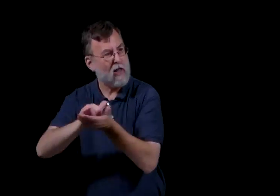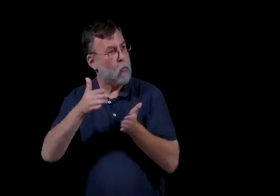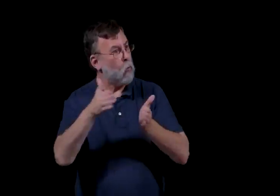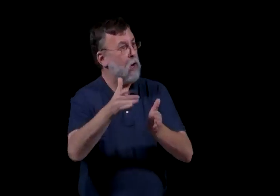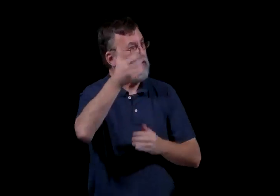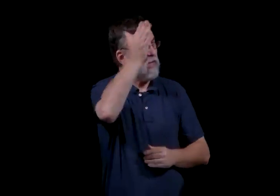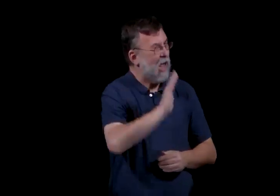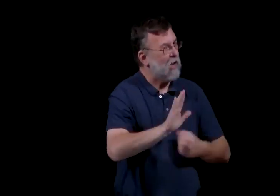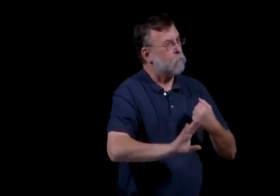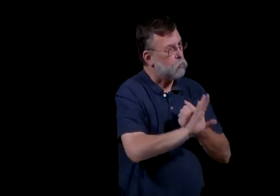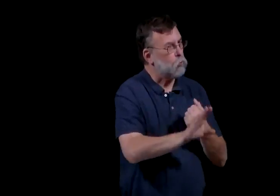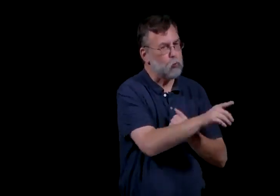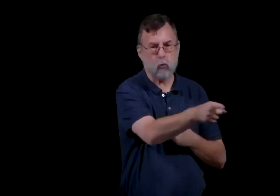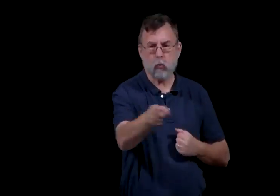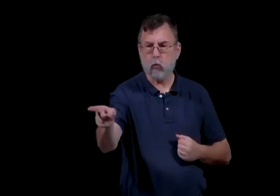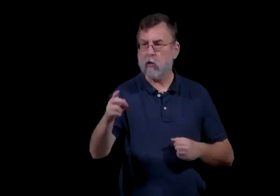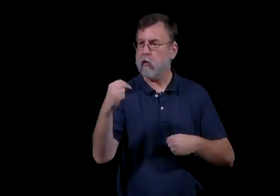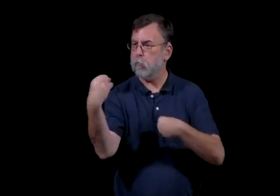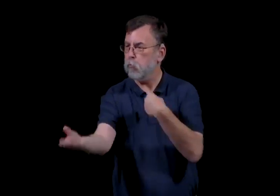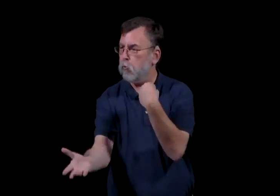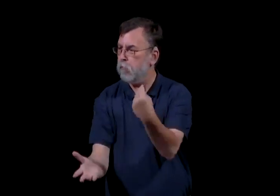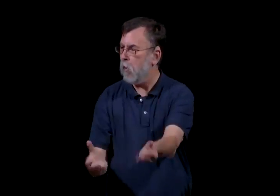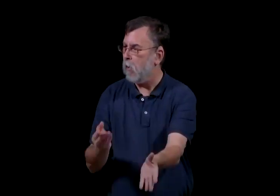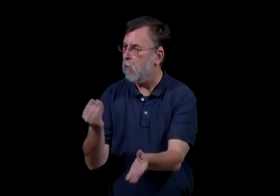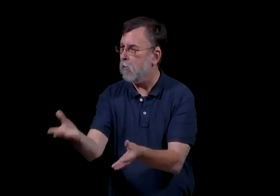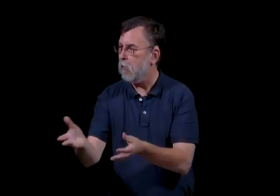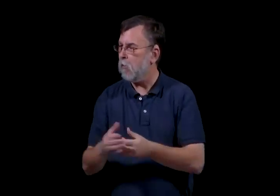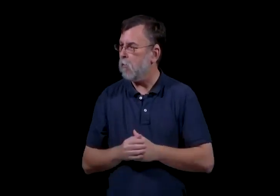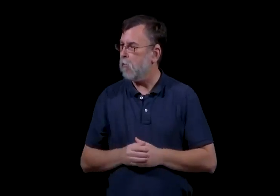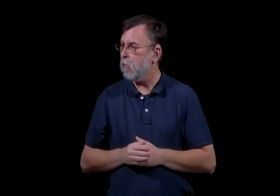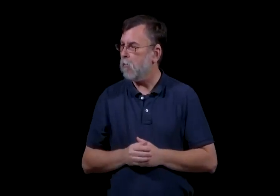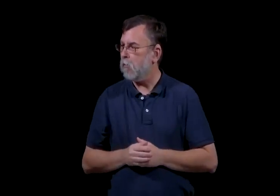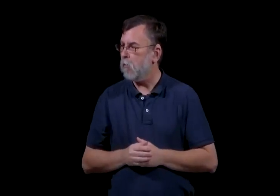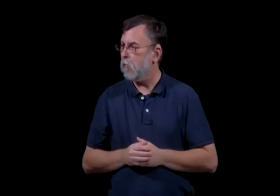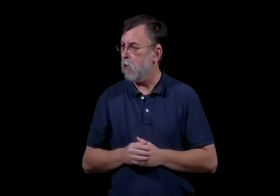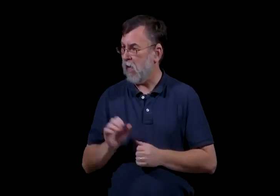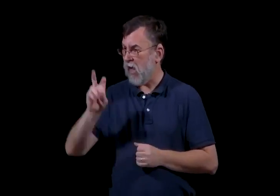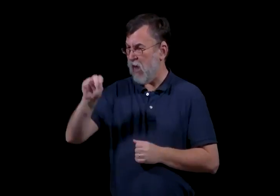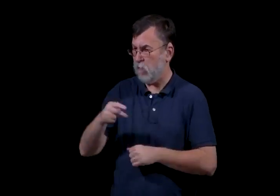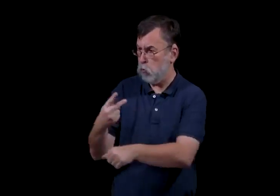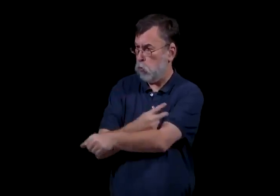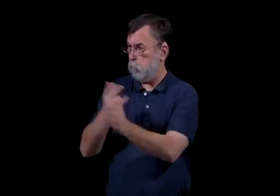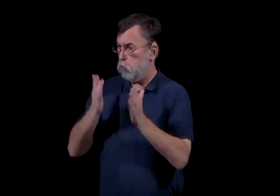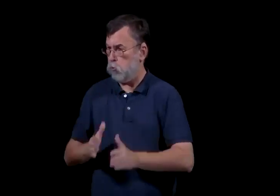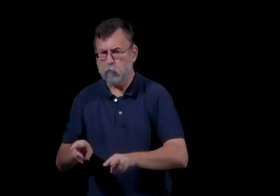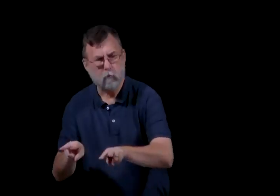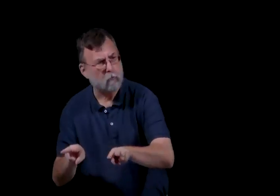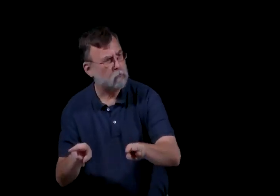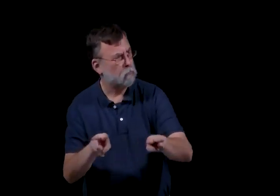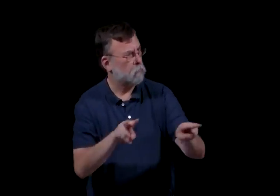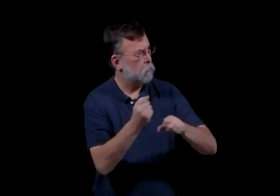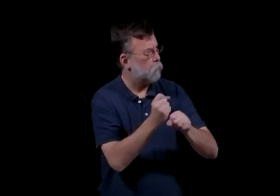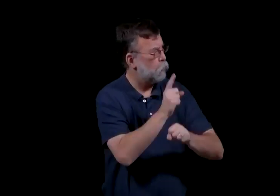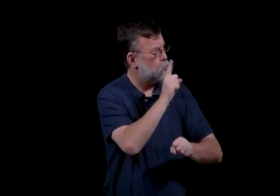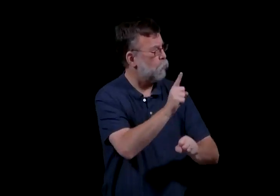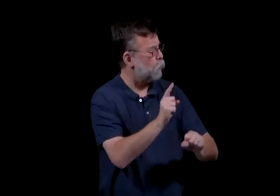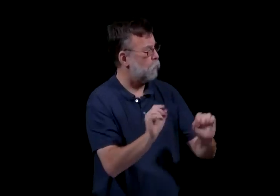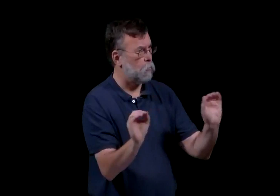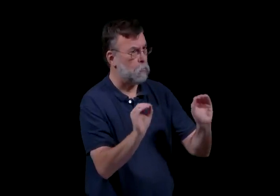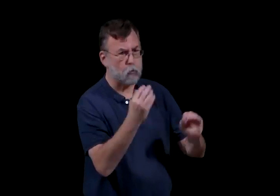to feed. And that's God's way of providing as a shepherd. He's the shepherd. You